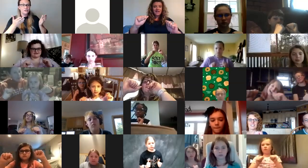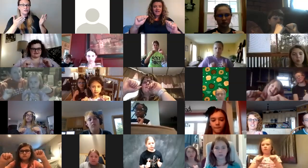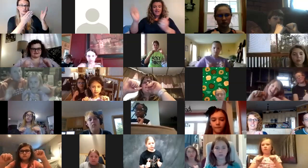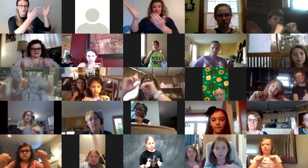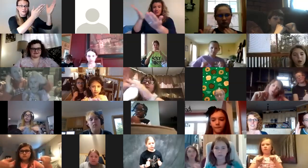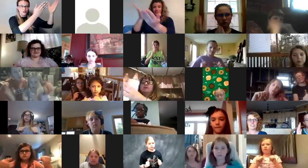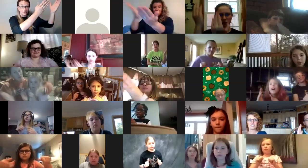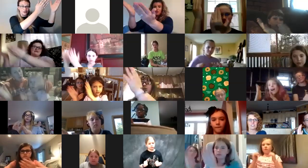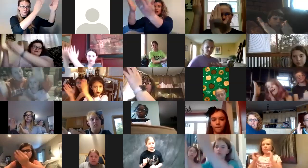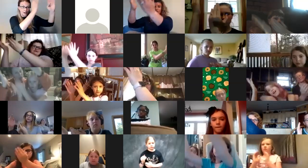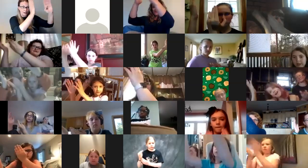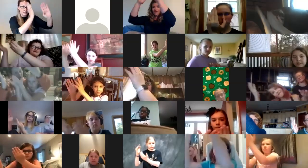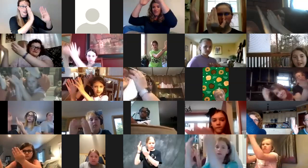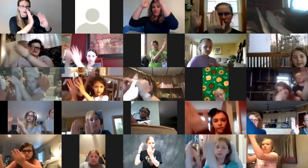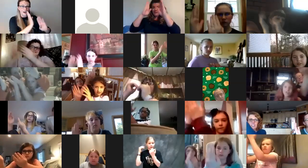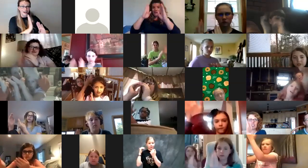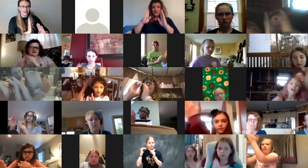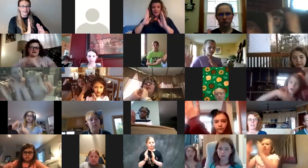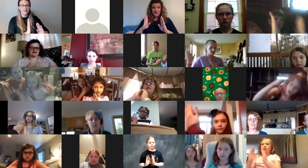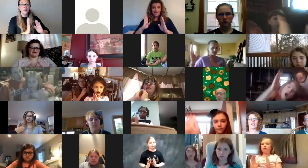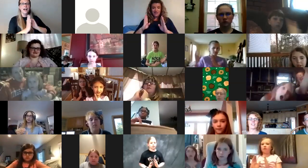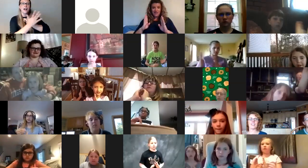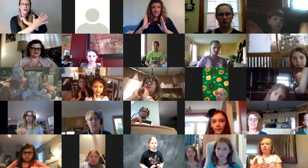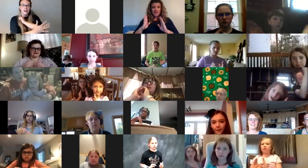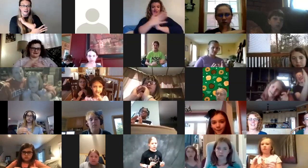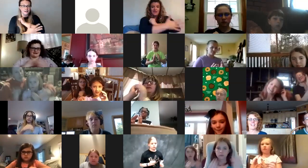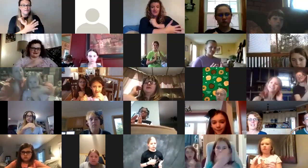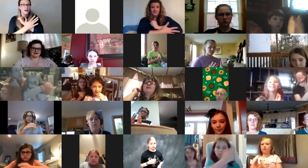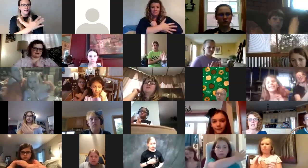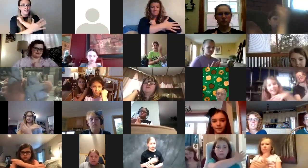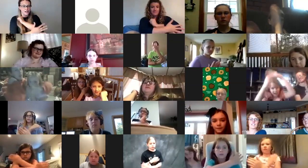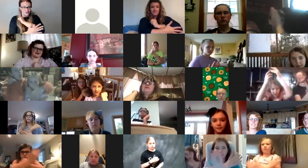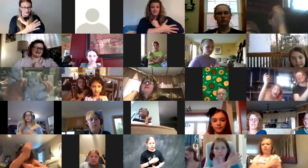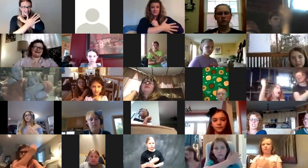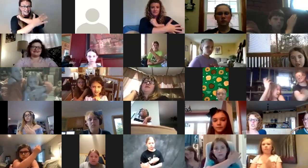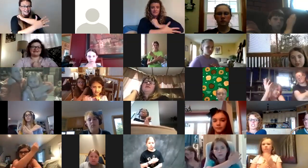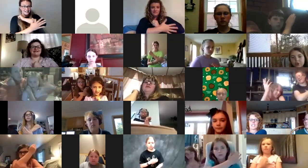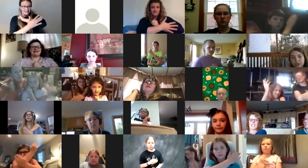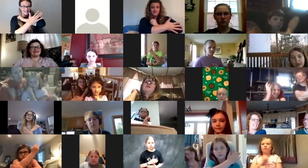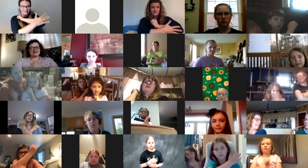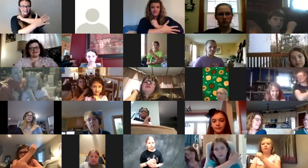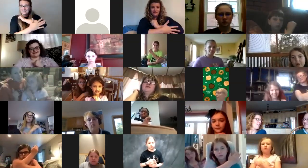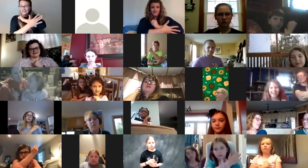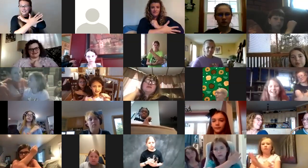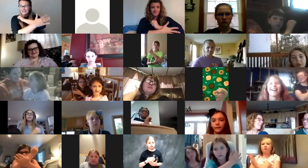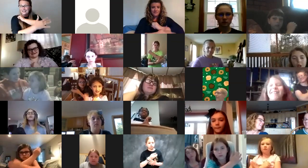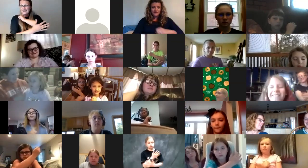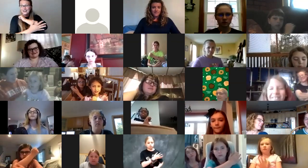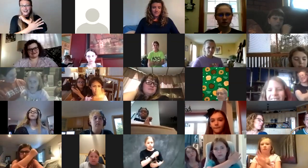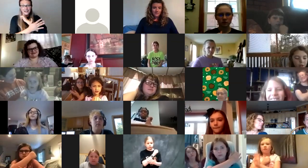to serve God and my country. All right.